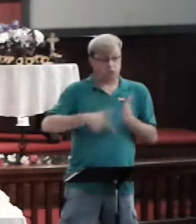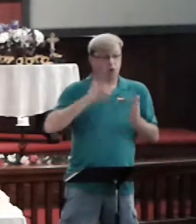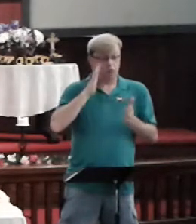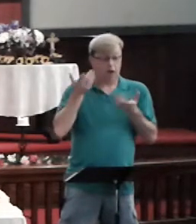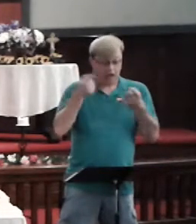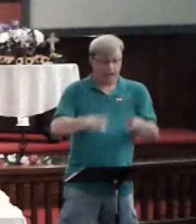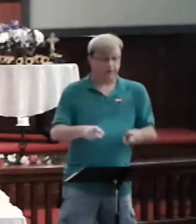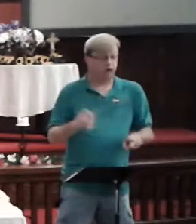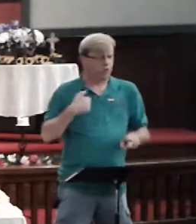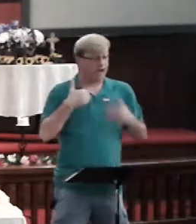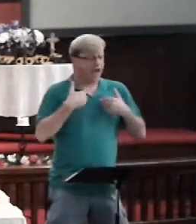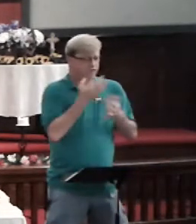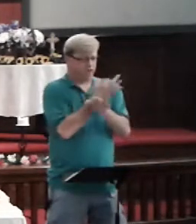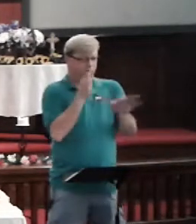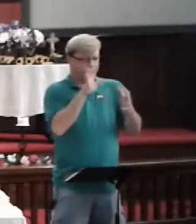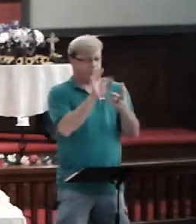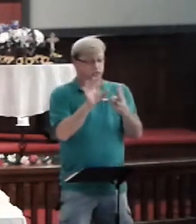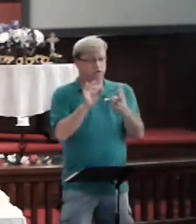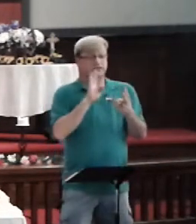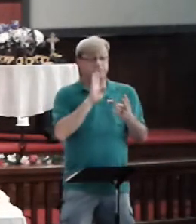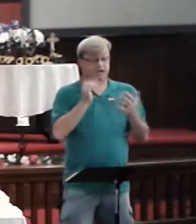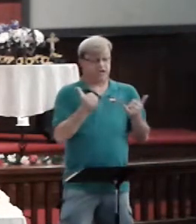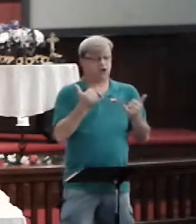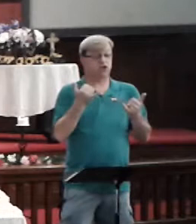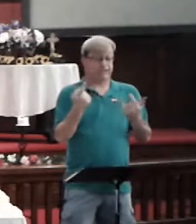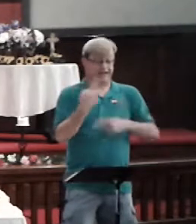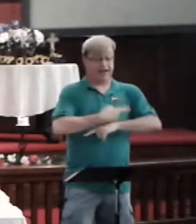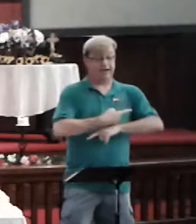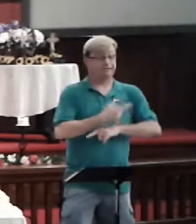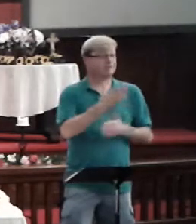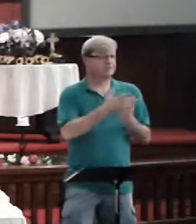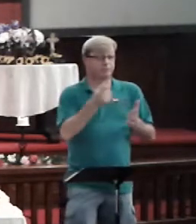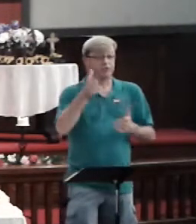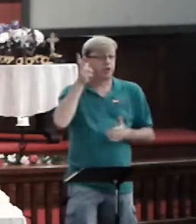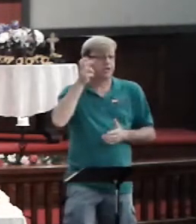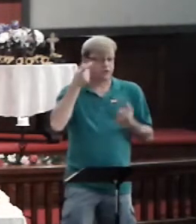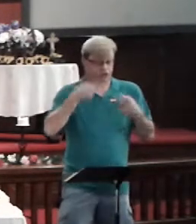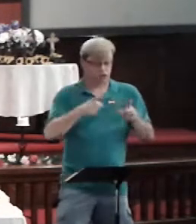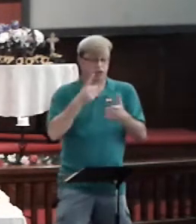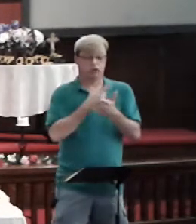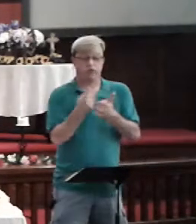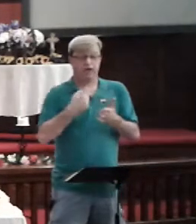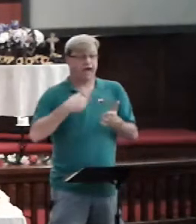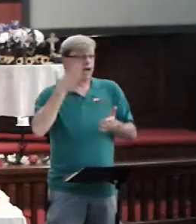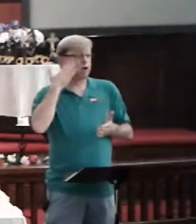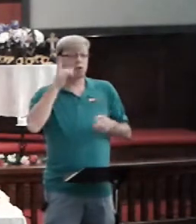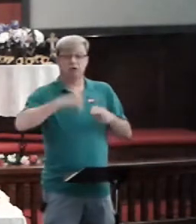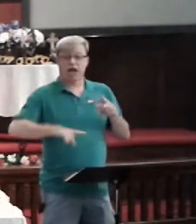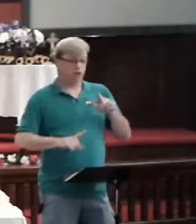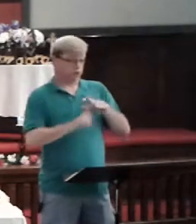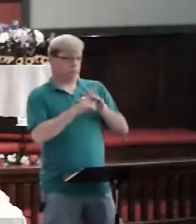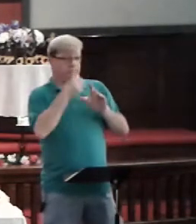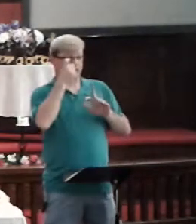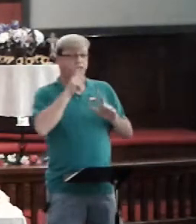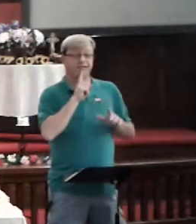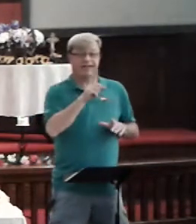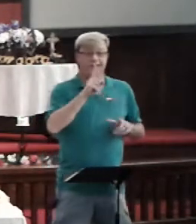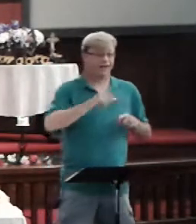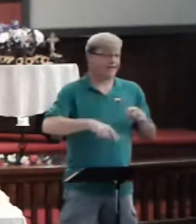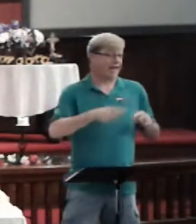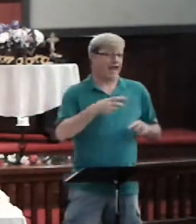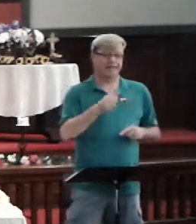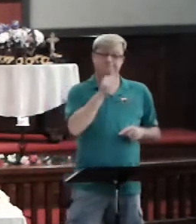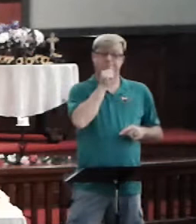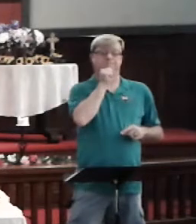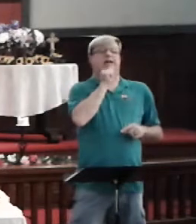We have the freedom of choice to be here today, and some of you are going to be listening to this coming week. I know you can't be here because you literally can't stand the